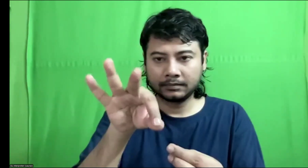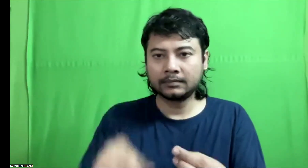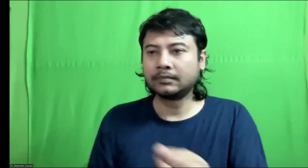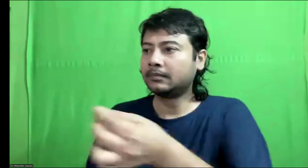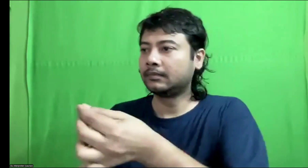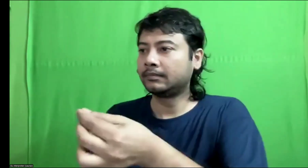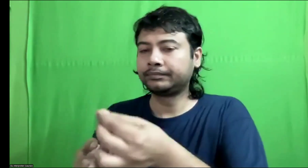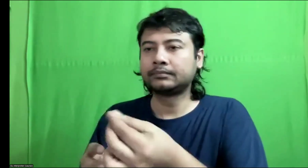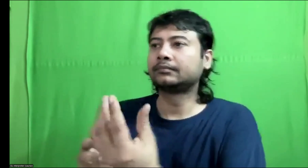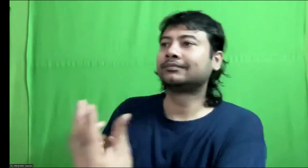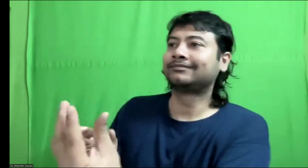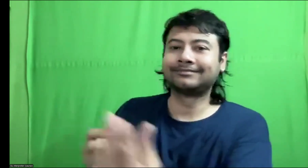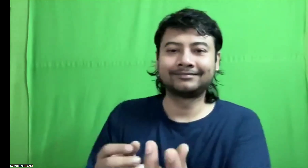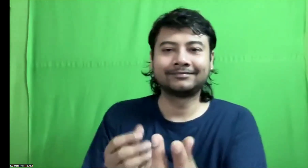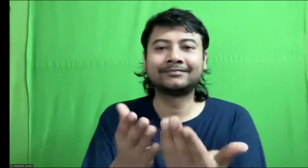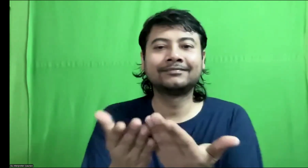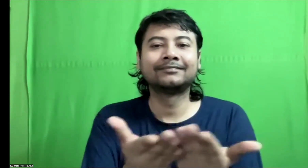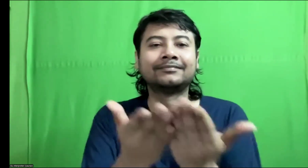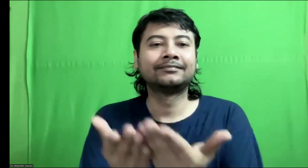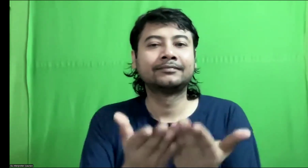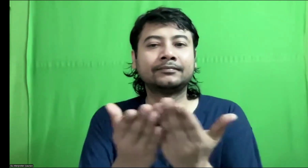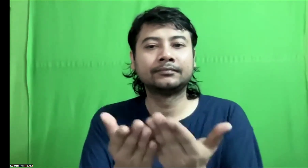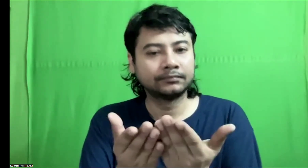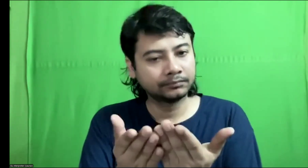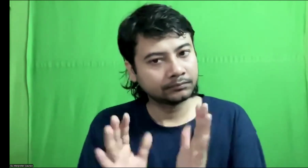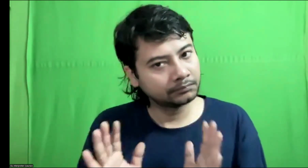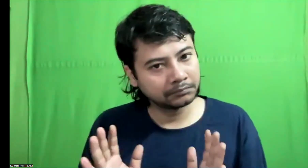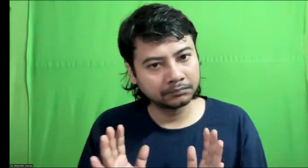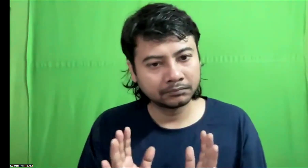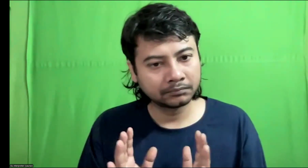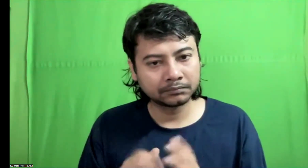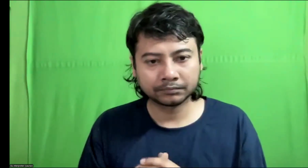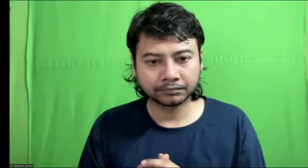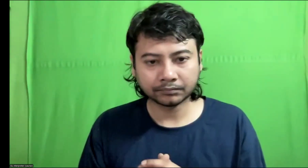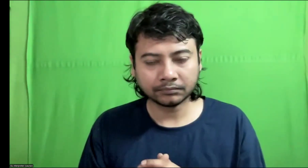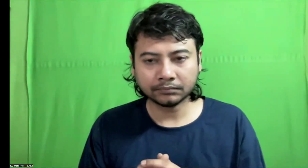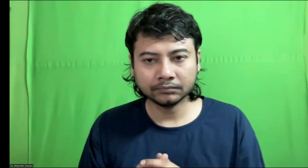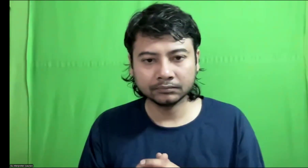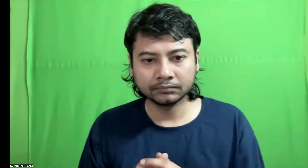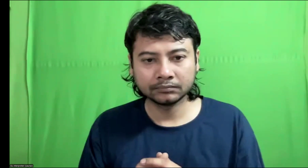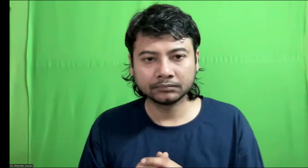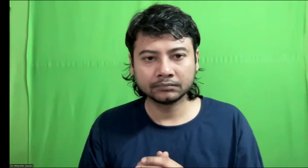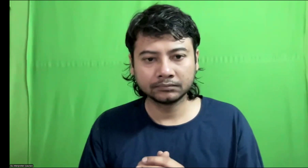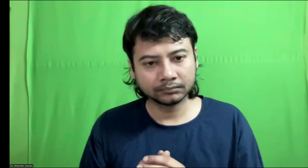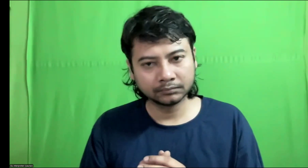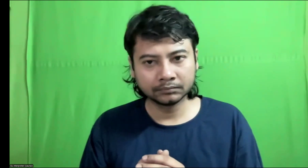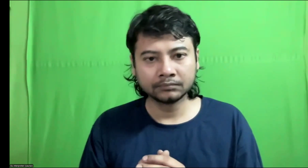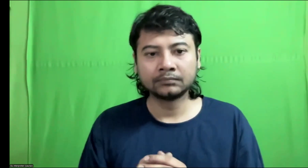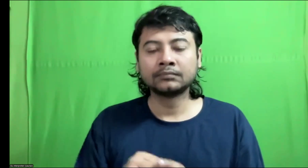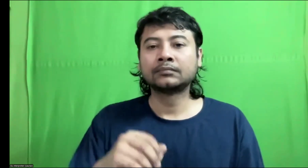And since it is just that wick only which has ghee, so it won't burn for a very long time.